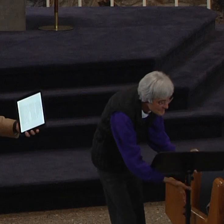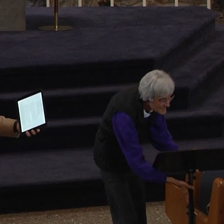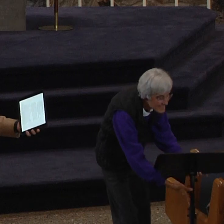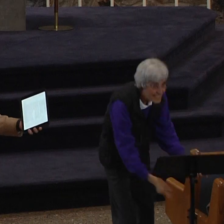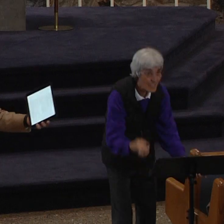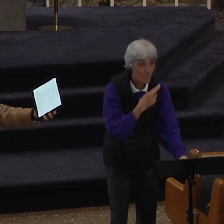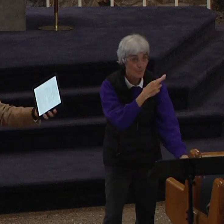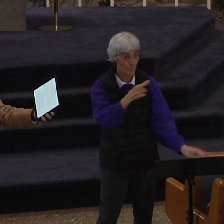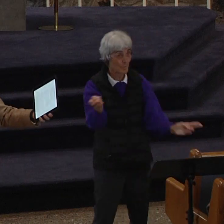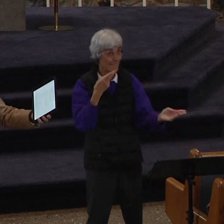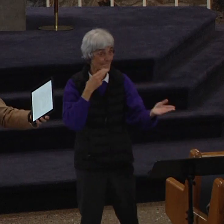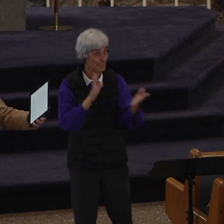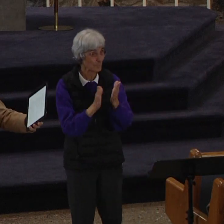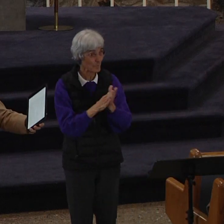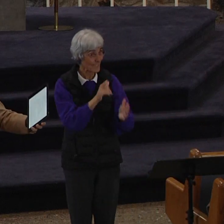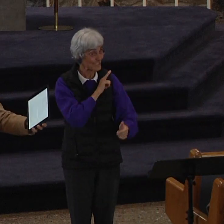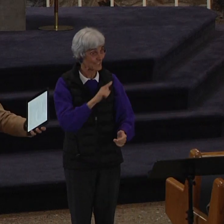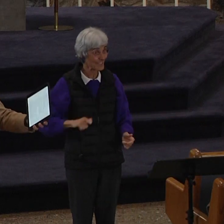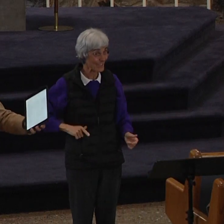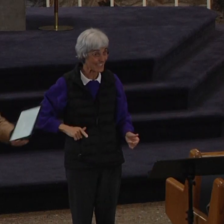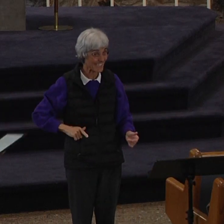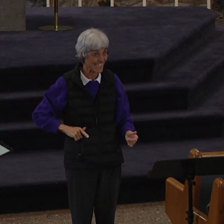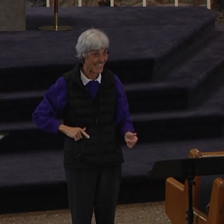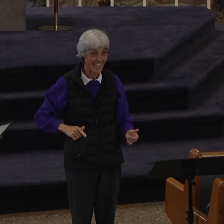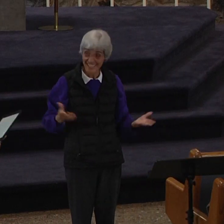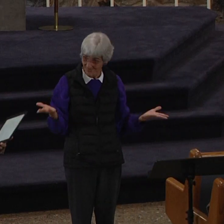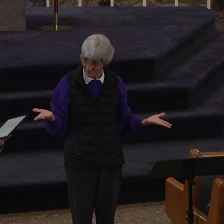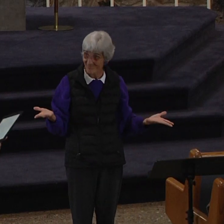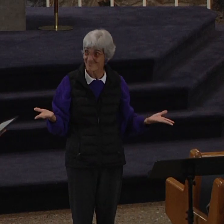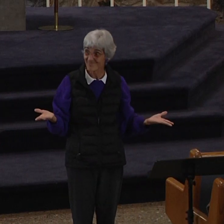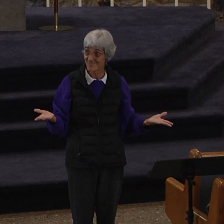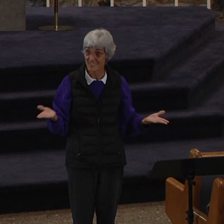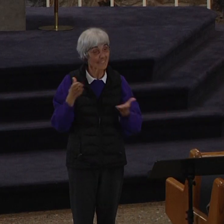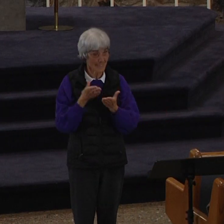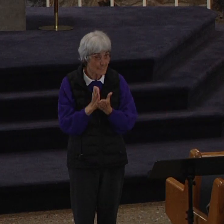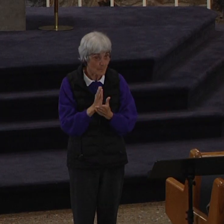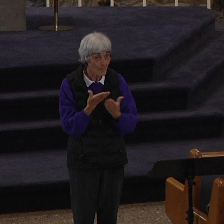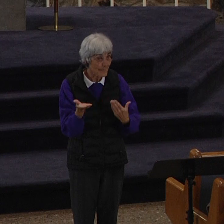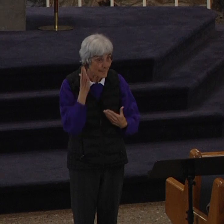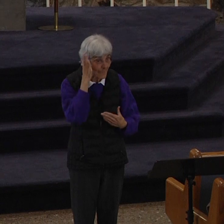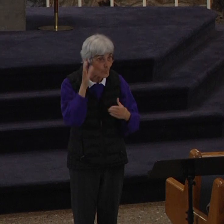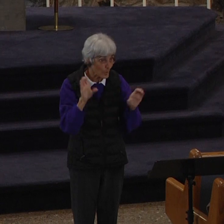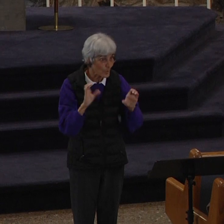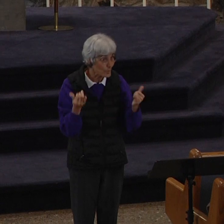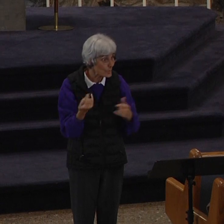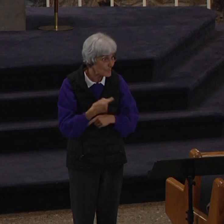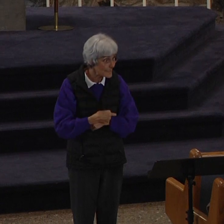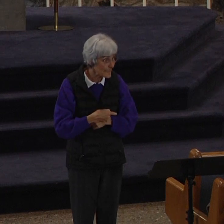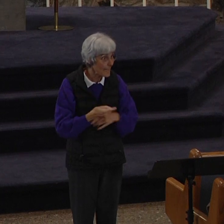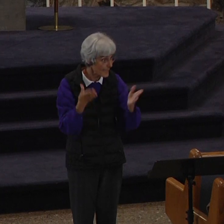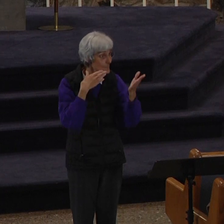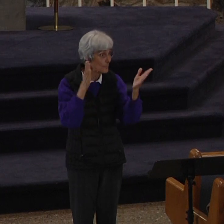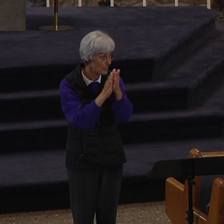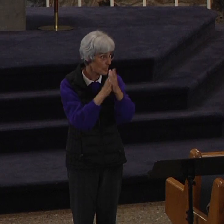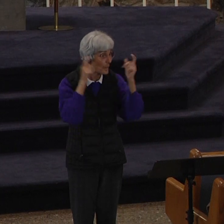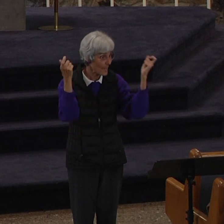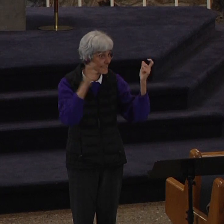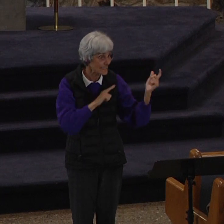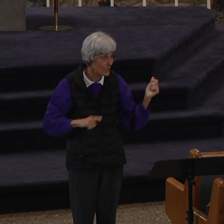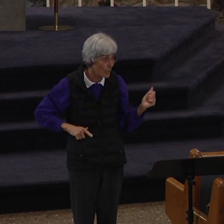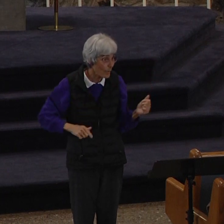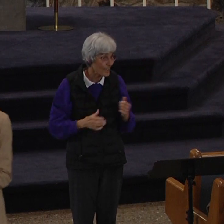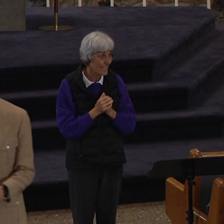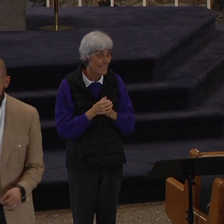All ready to praise the Lord? Yeah. All right, because that's like the main thing we're going to do here today. We're going to have some fun, praise the